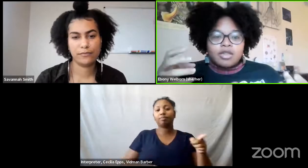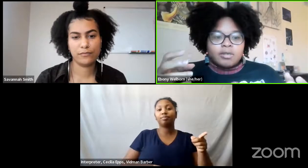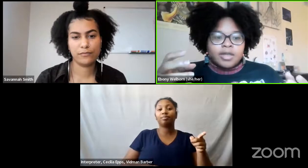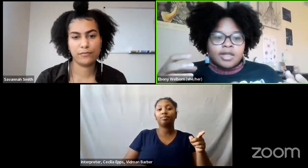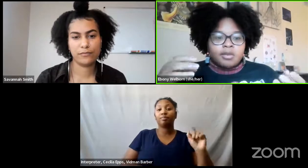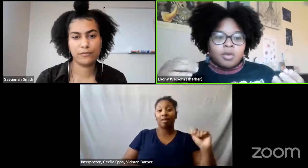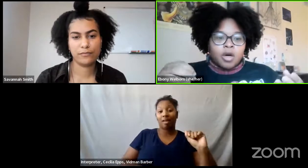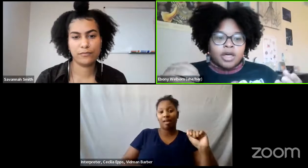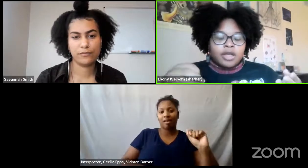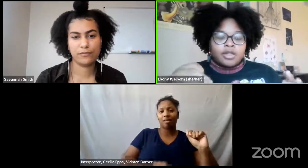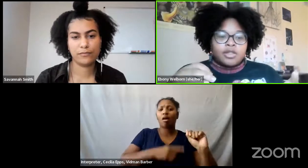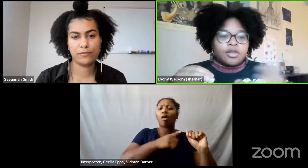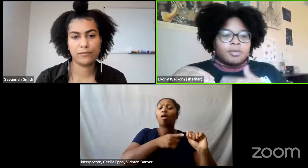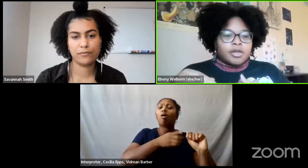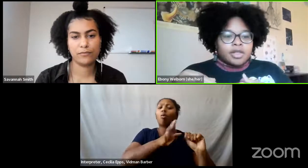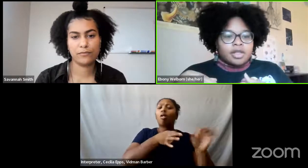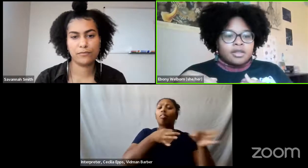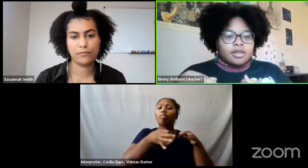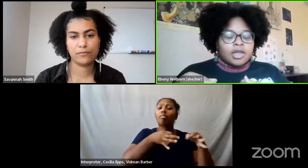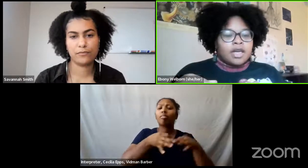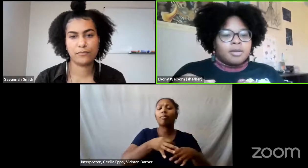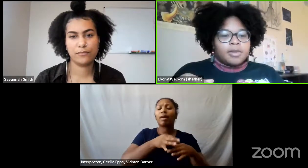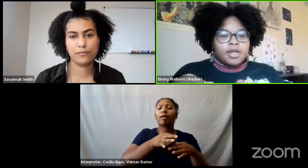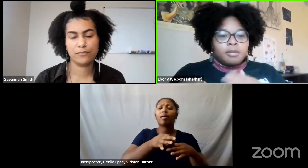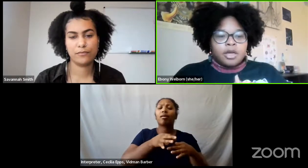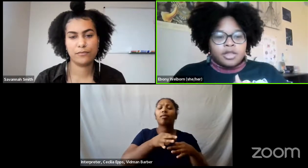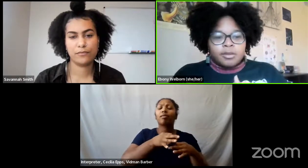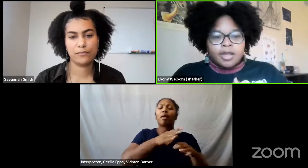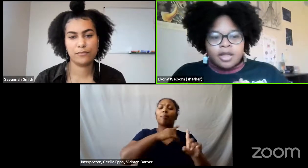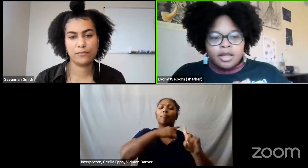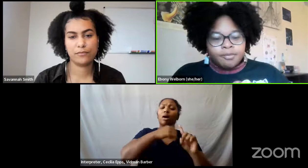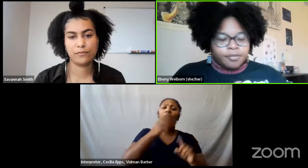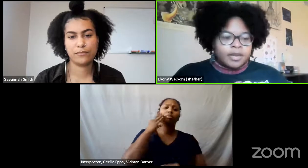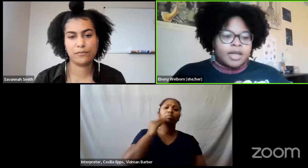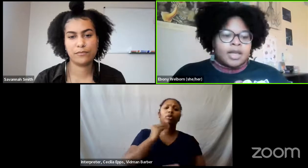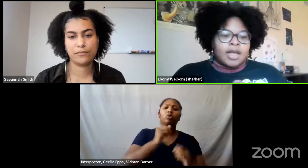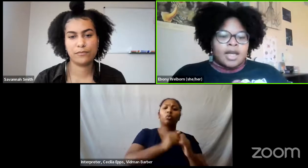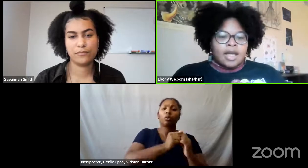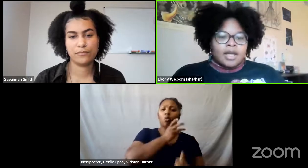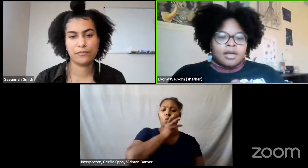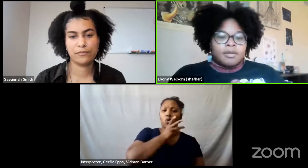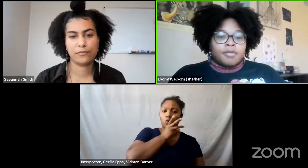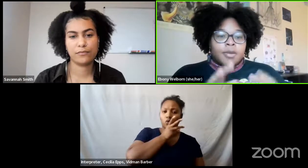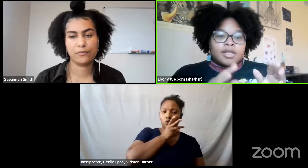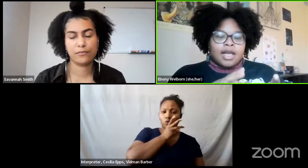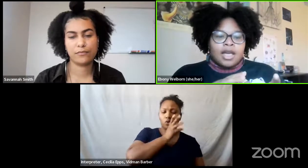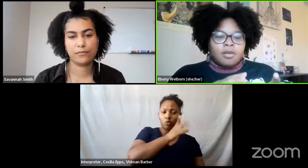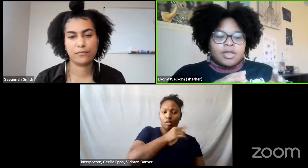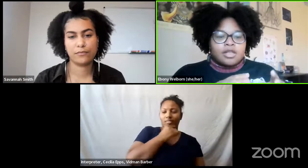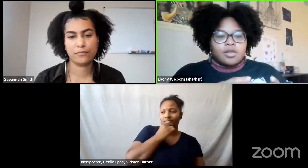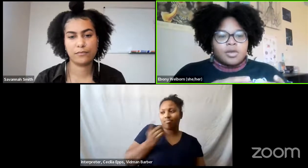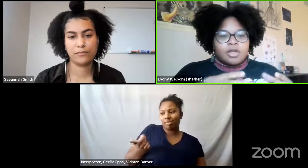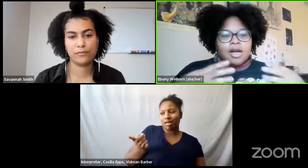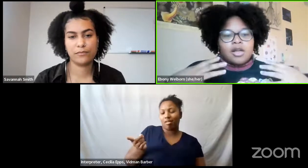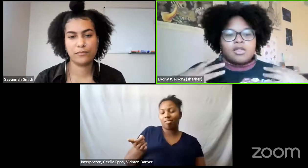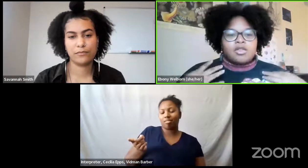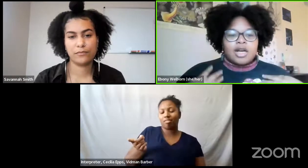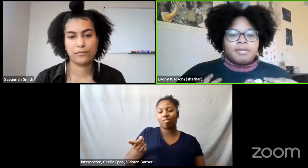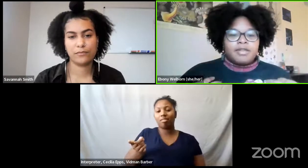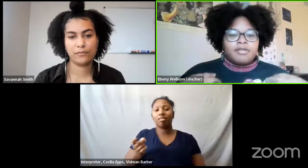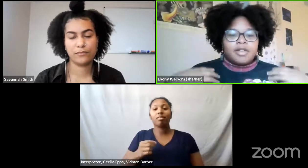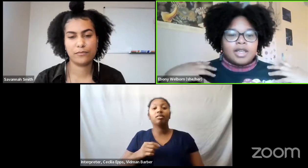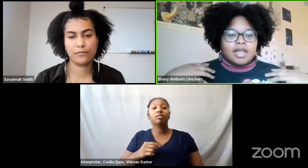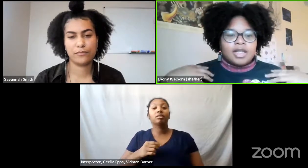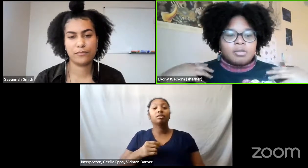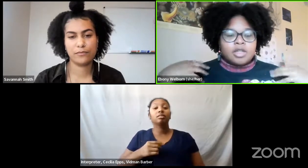a positive experience with water, to the person they're in partnership with. And the person A will tell the story, but also